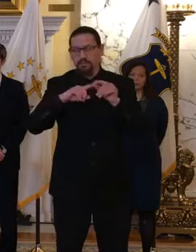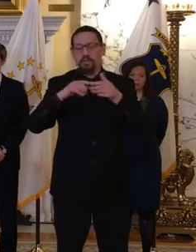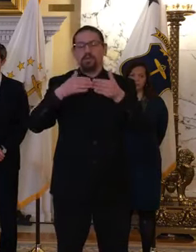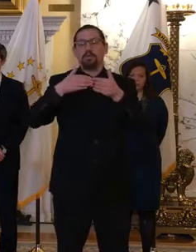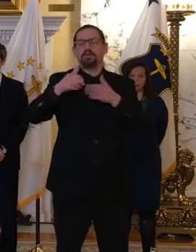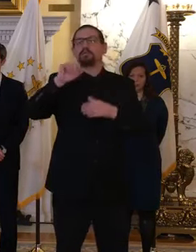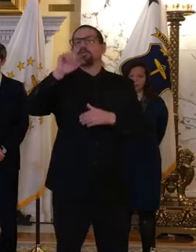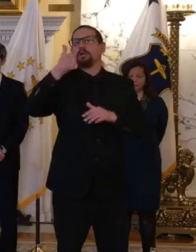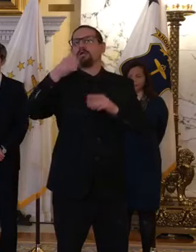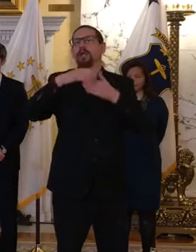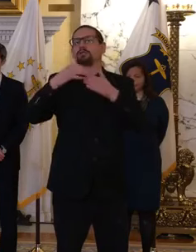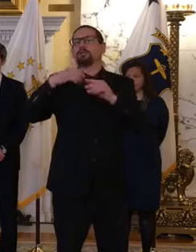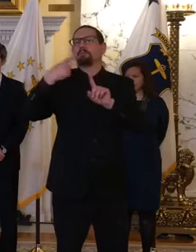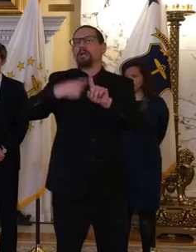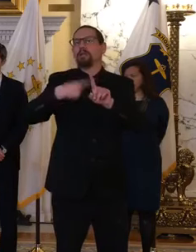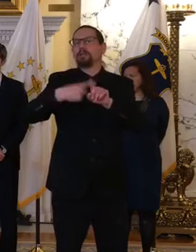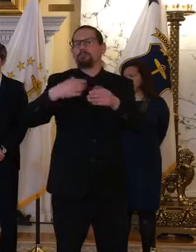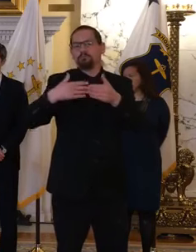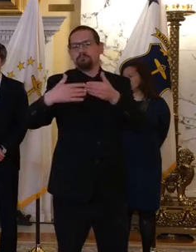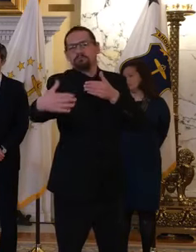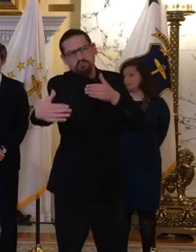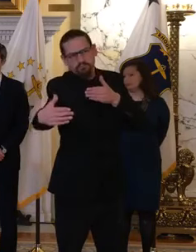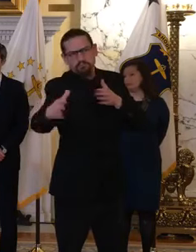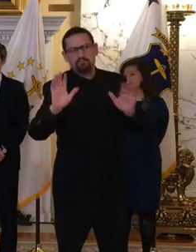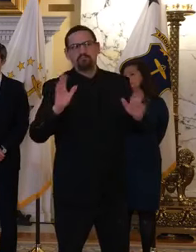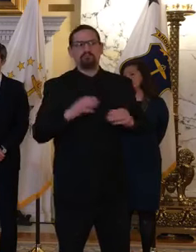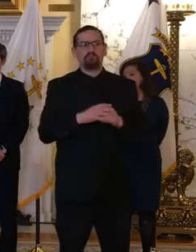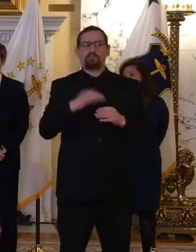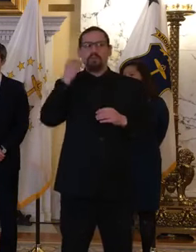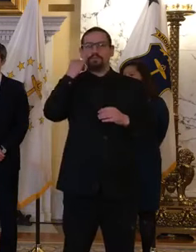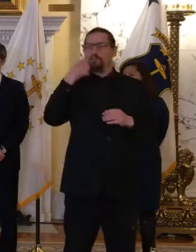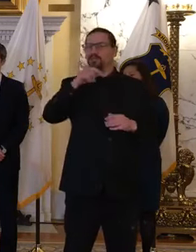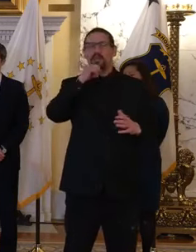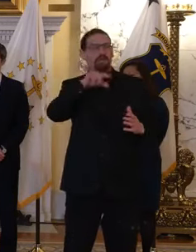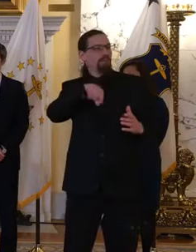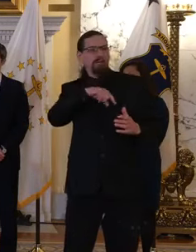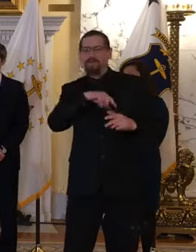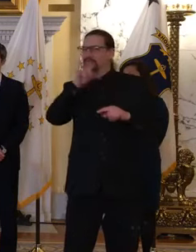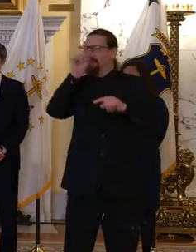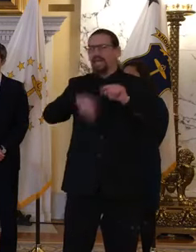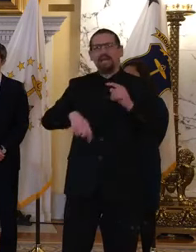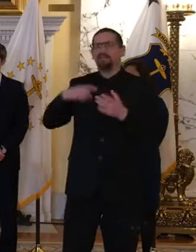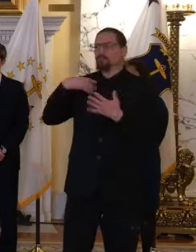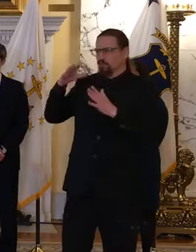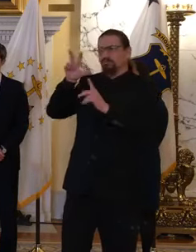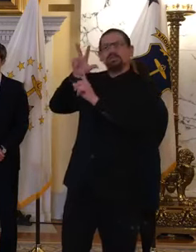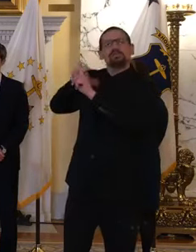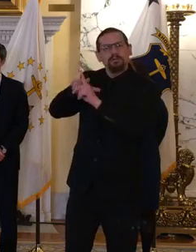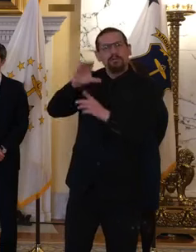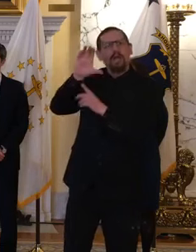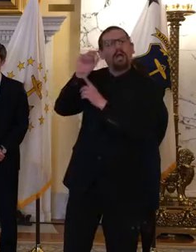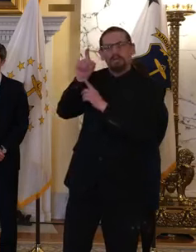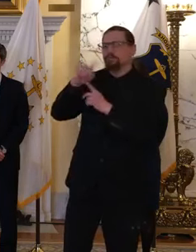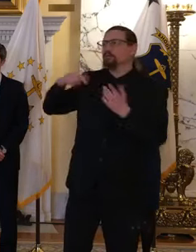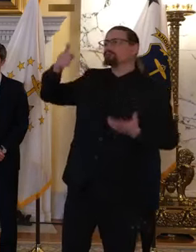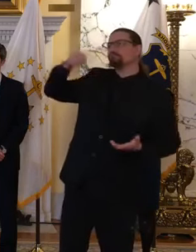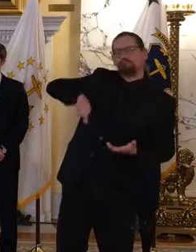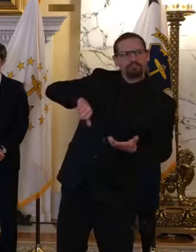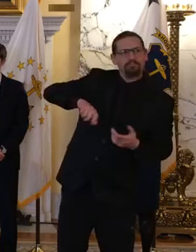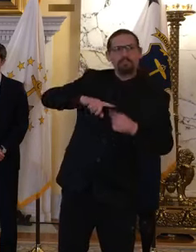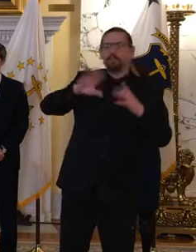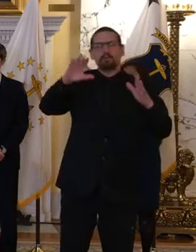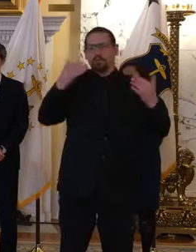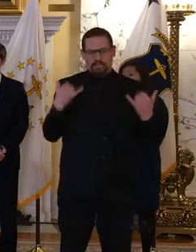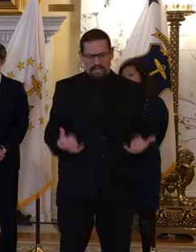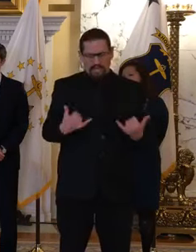for that, but you're in the Cox service area, Cox is also offering 1 free month of internet.